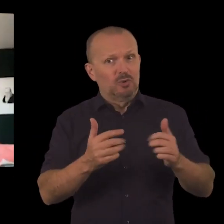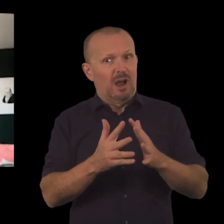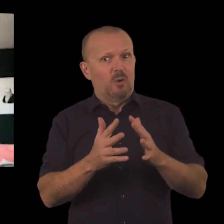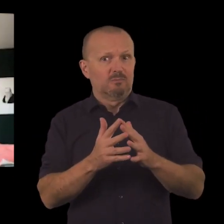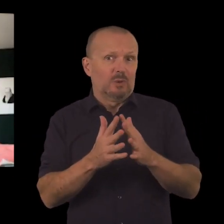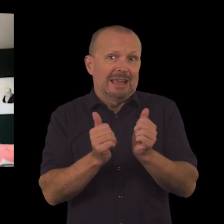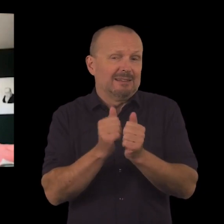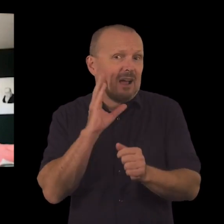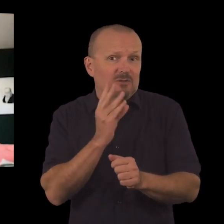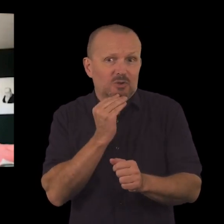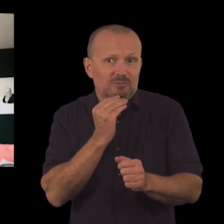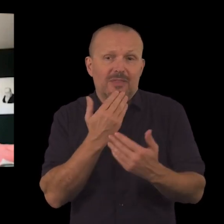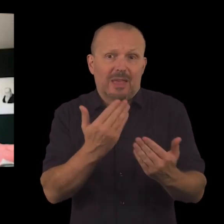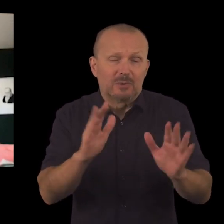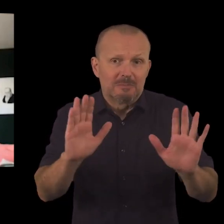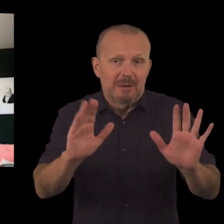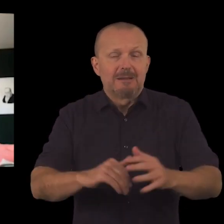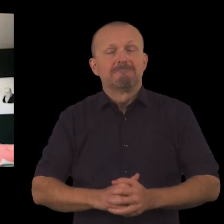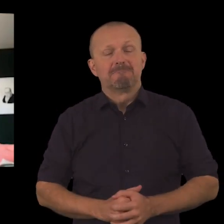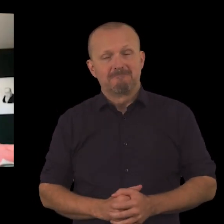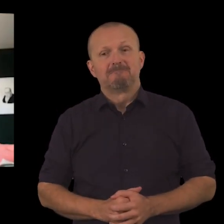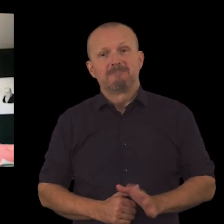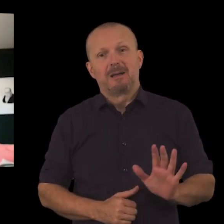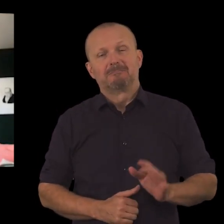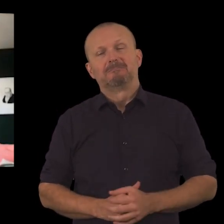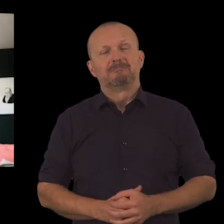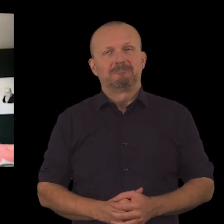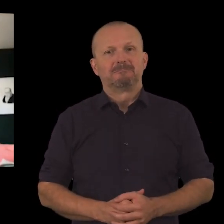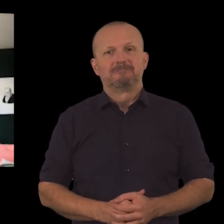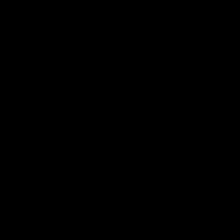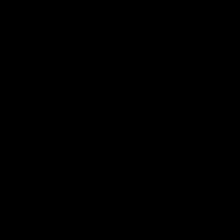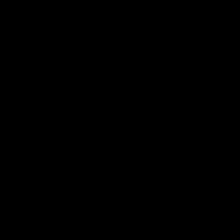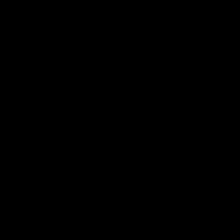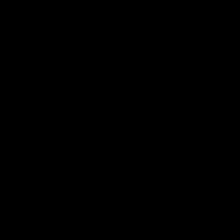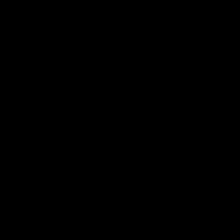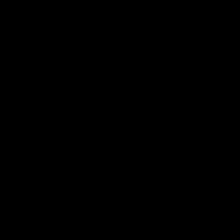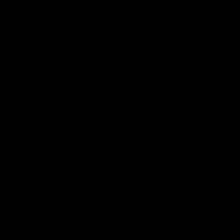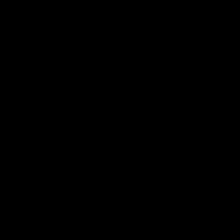you. And have a great rest of your afternoon. See you.